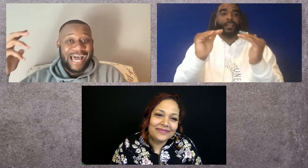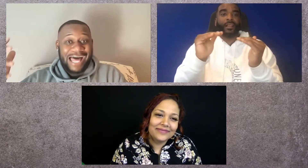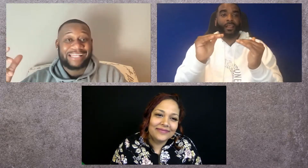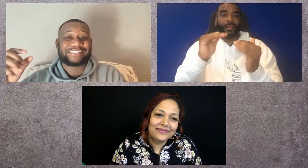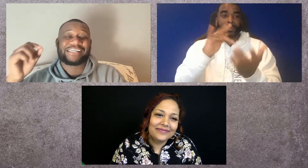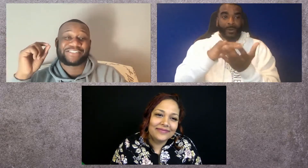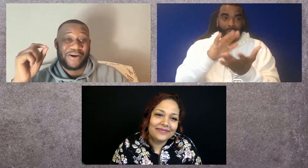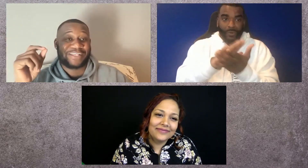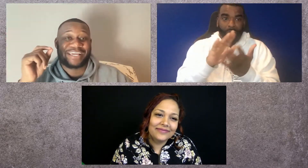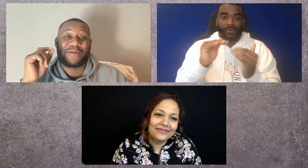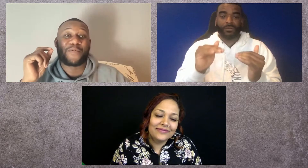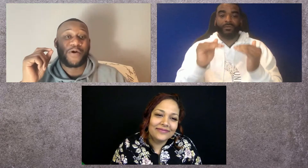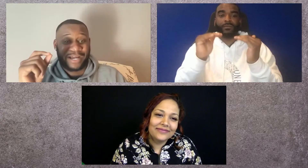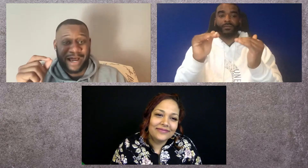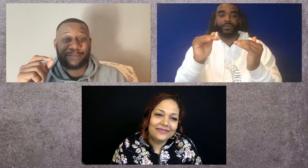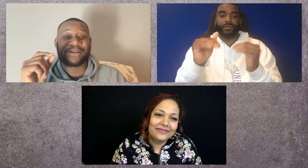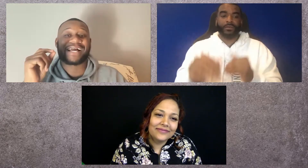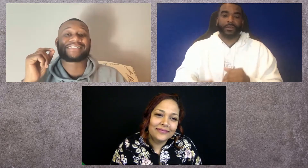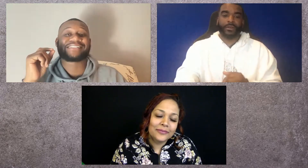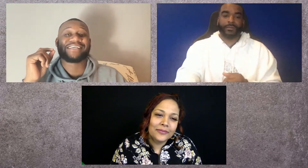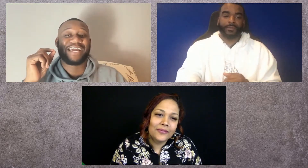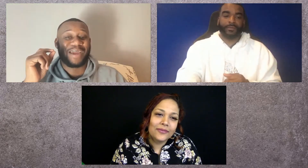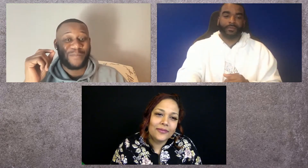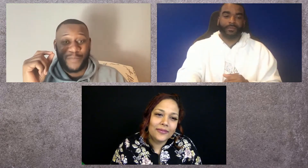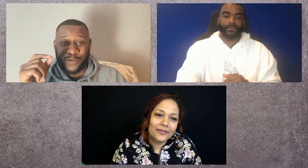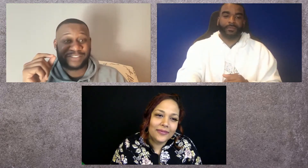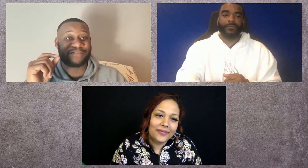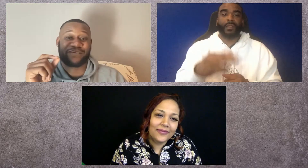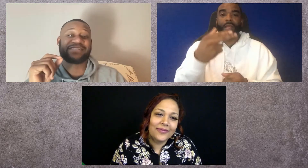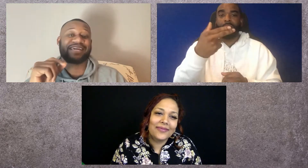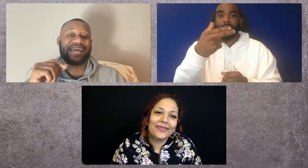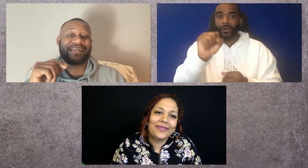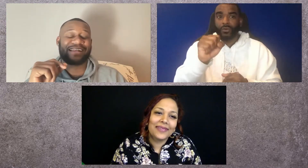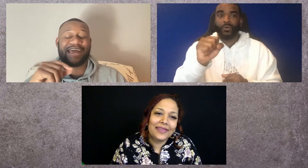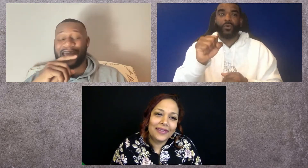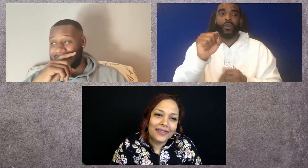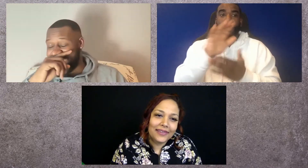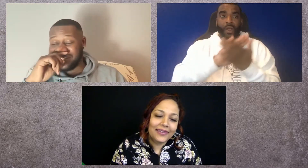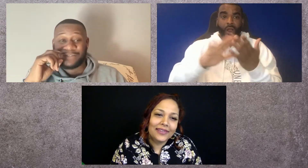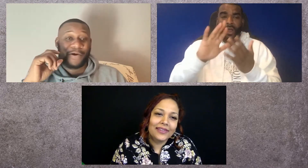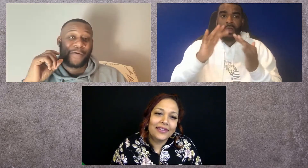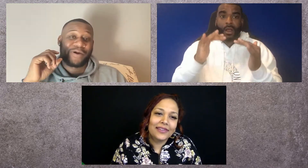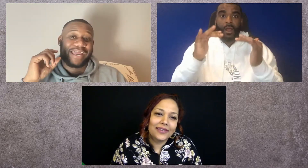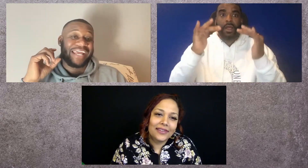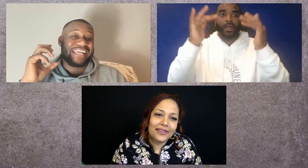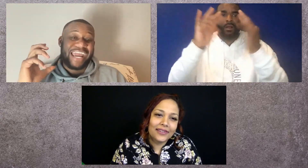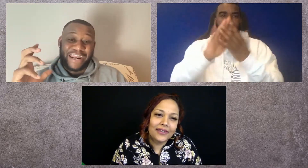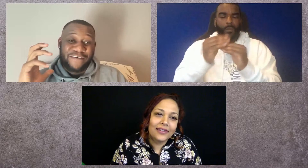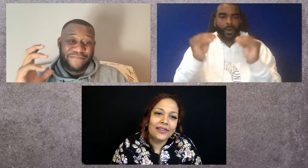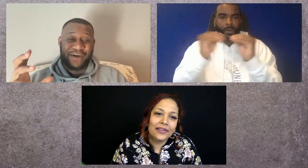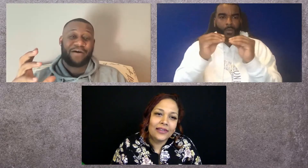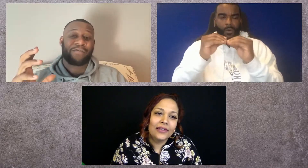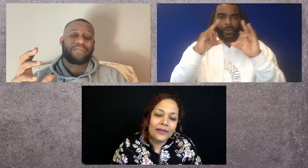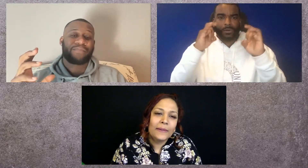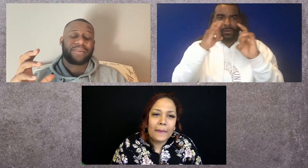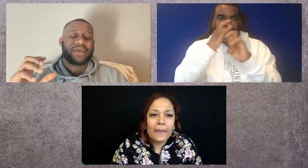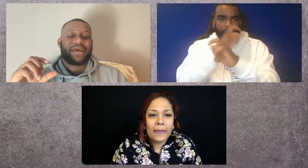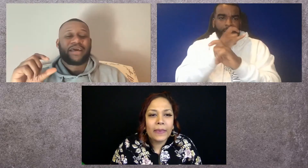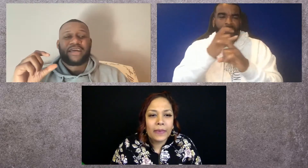school, college, it started to get more complex and more sophisticated. And so in the